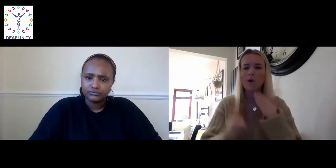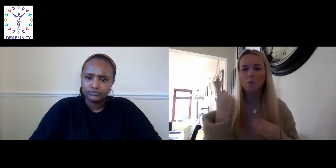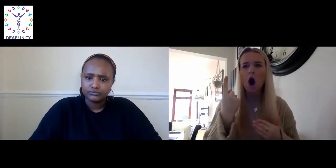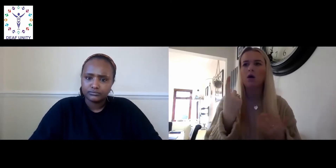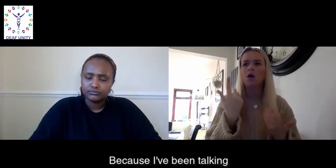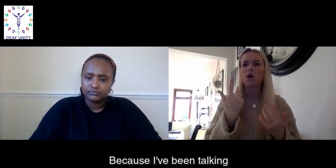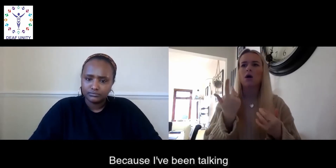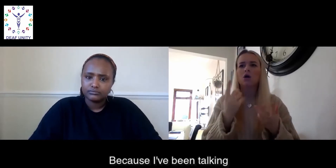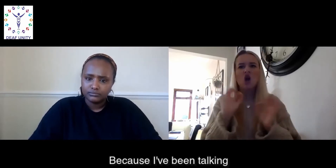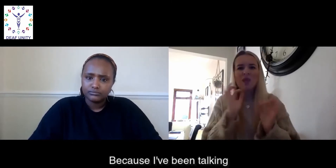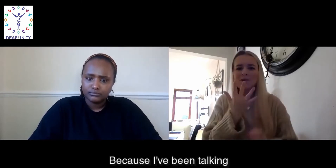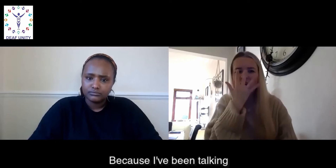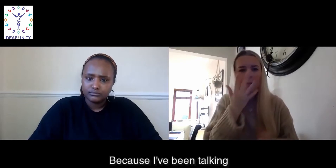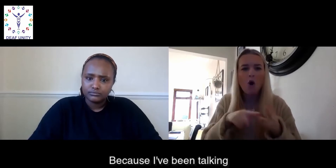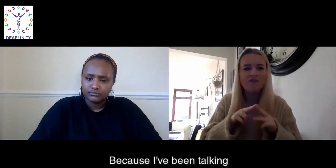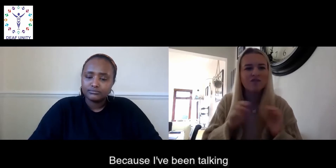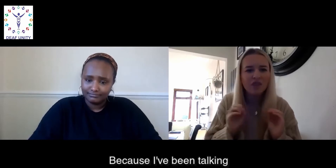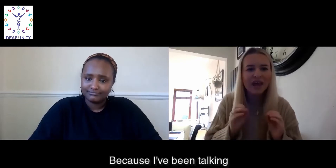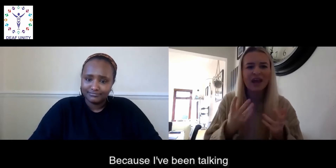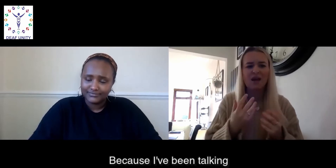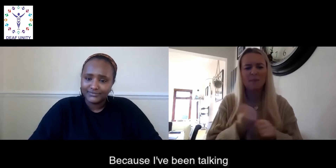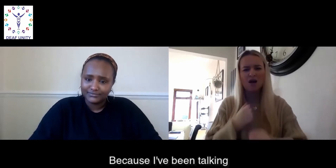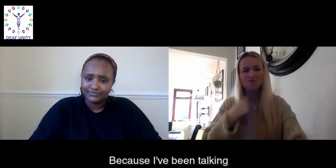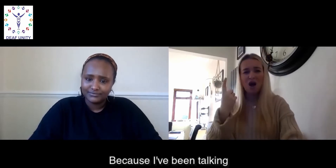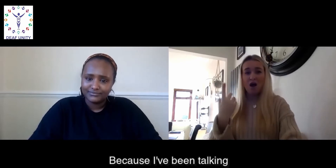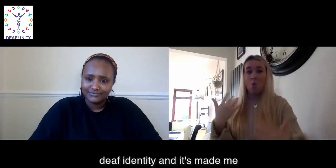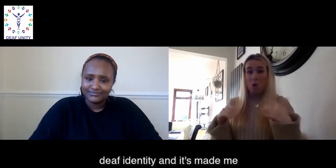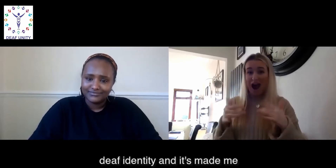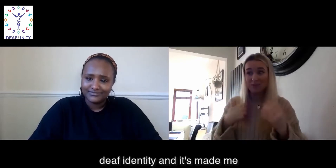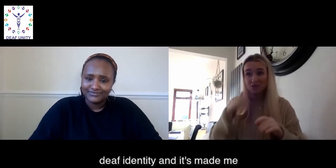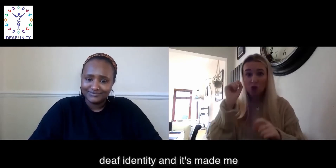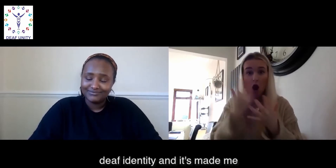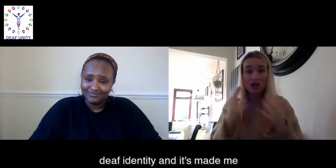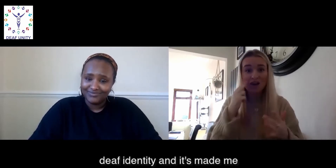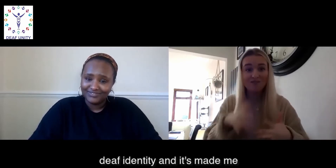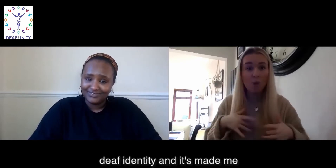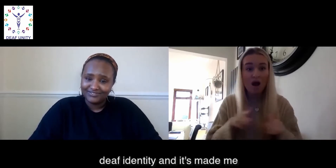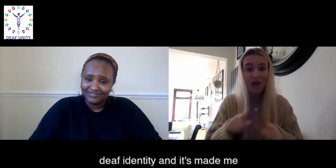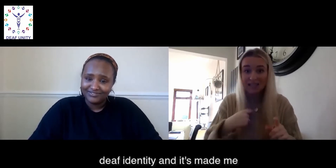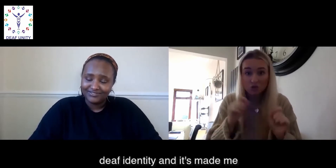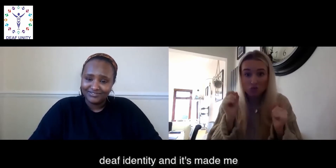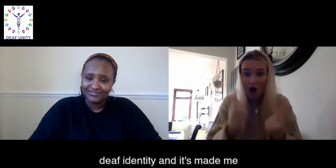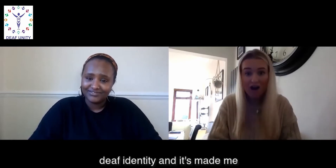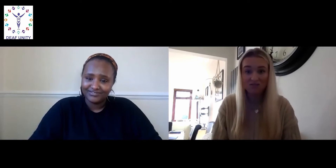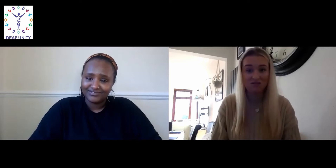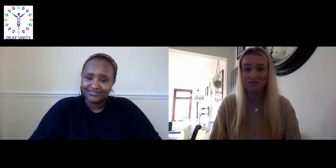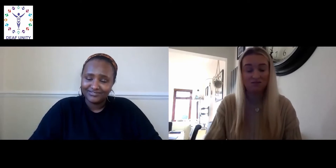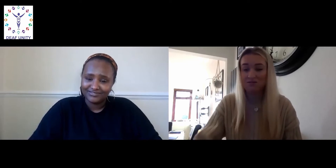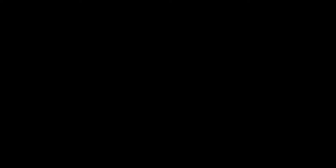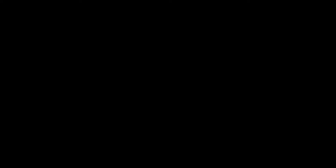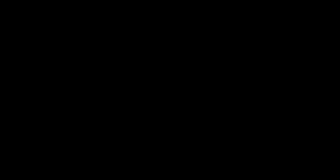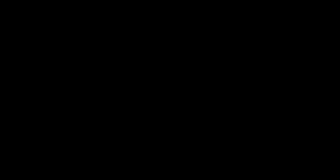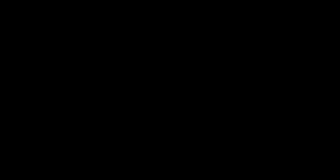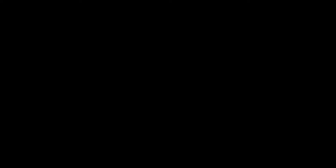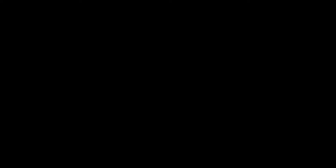identity, because I've been talking about exploring my deaf identity, and it's made me realise that I'm not the only one. There's nothing to